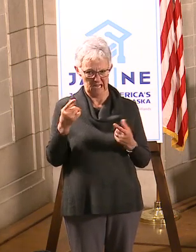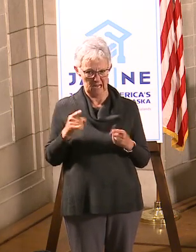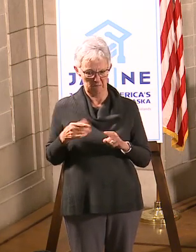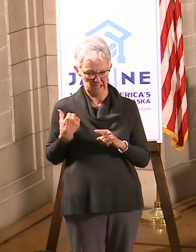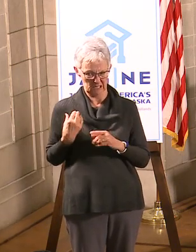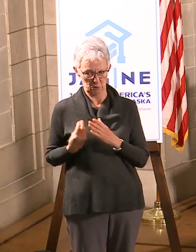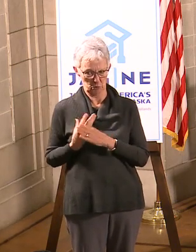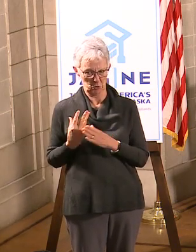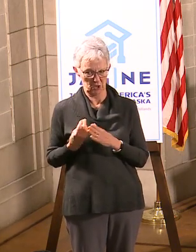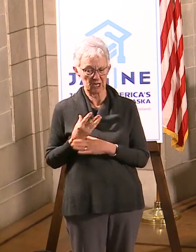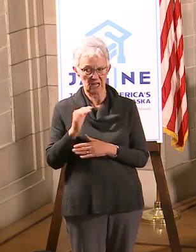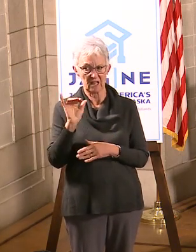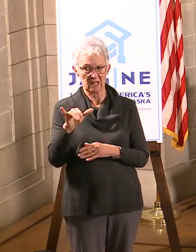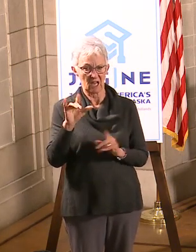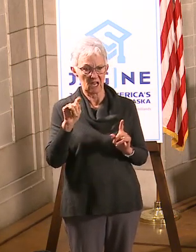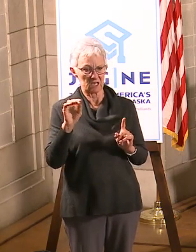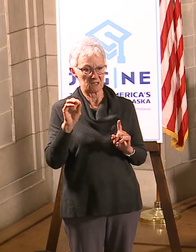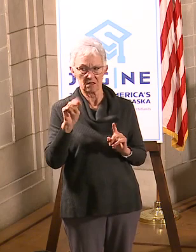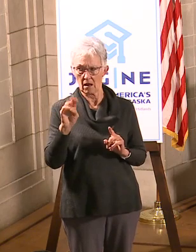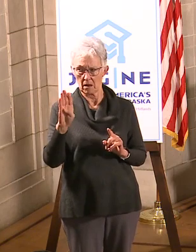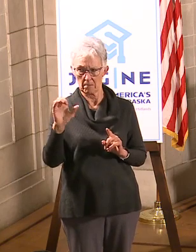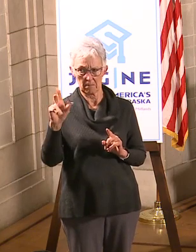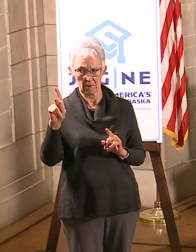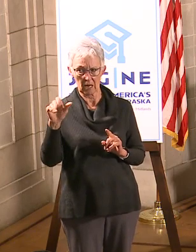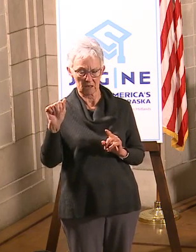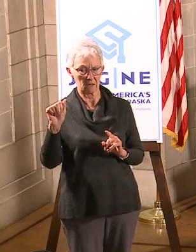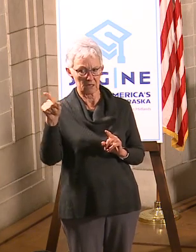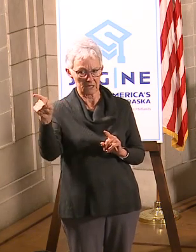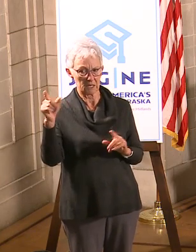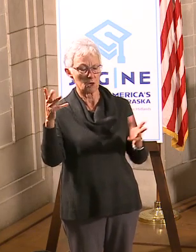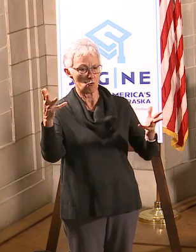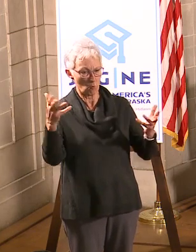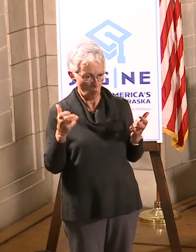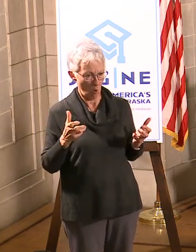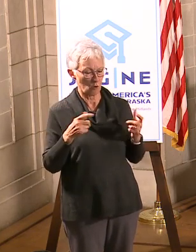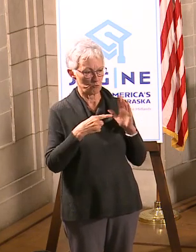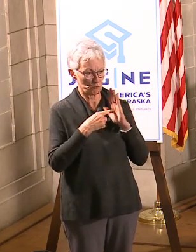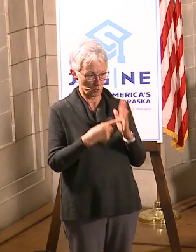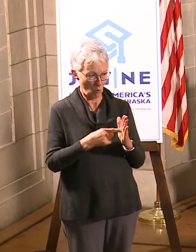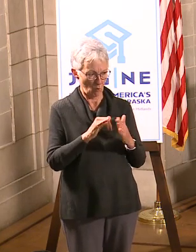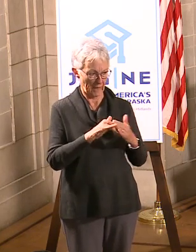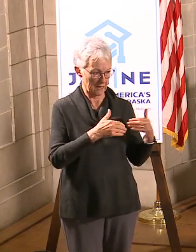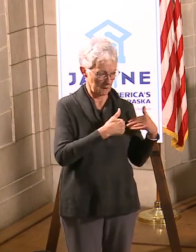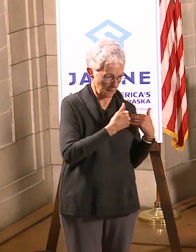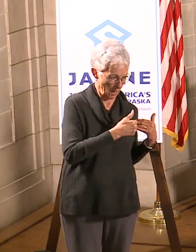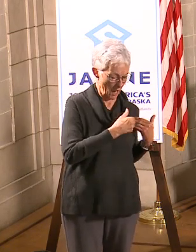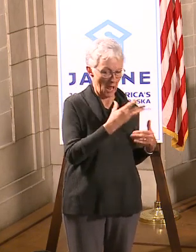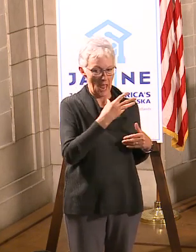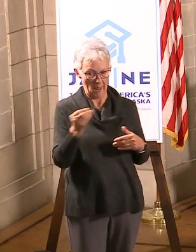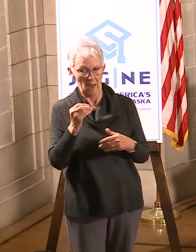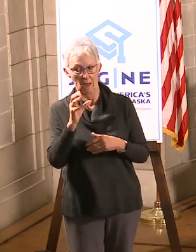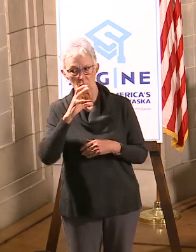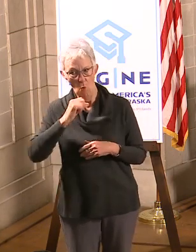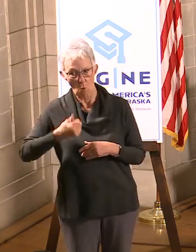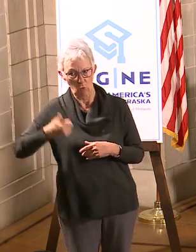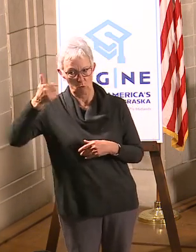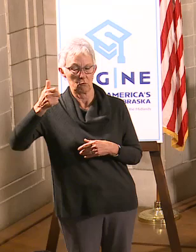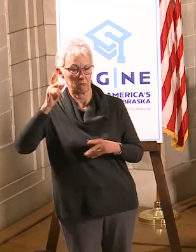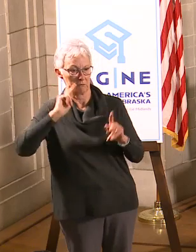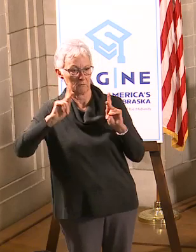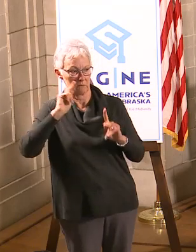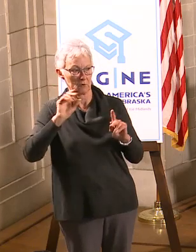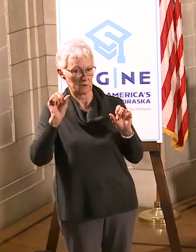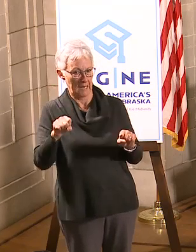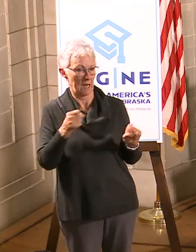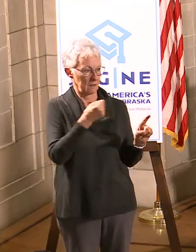about. But we also wanted to show that young people can also be impacted and have lingering health effects from the coronavirus. And